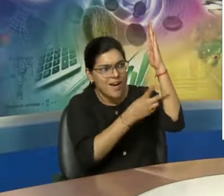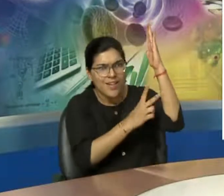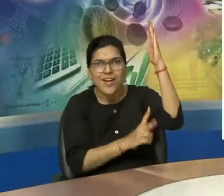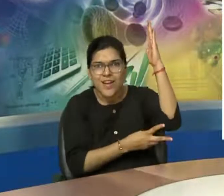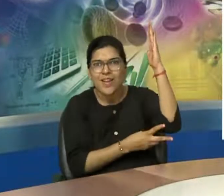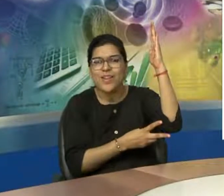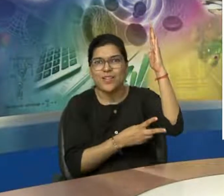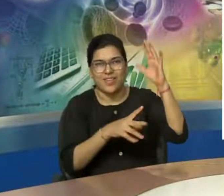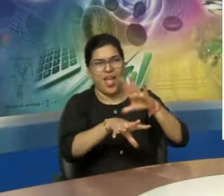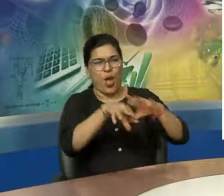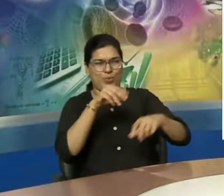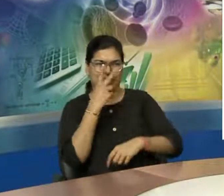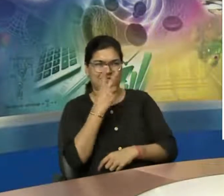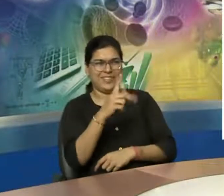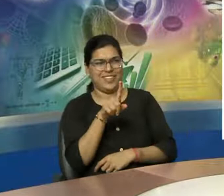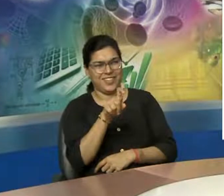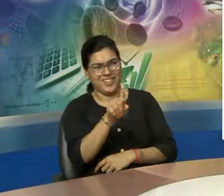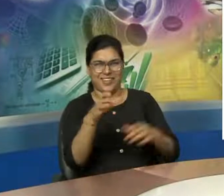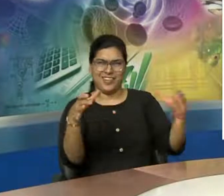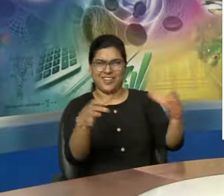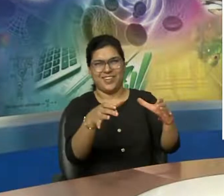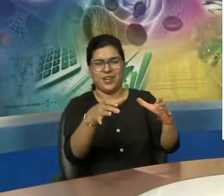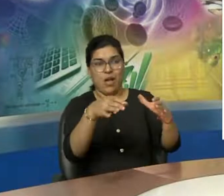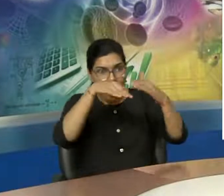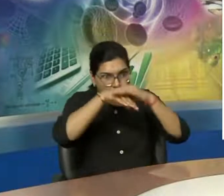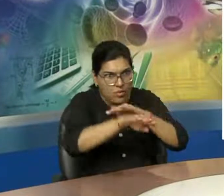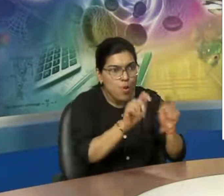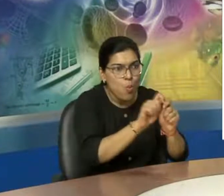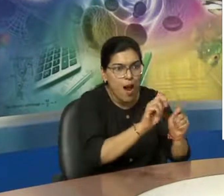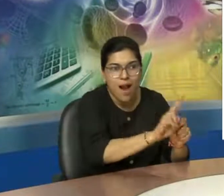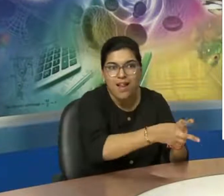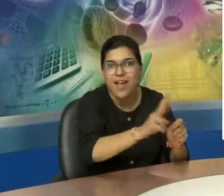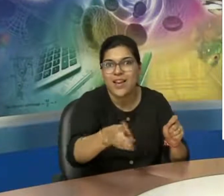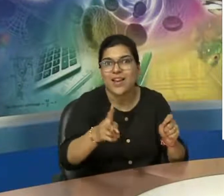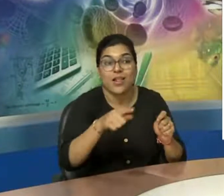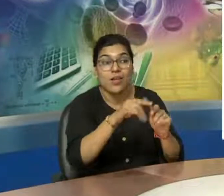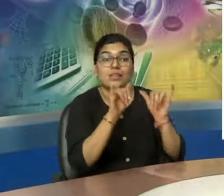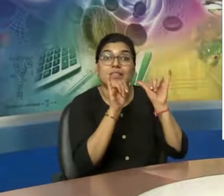So with this example we can understand that